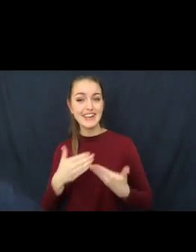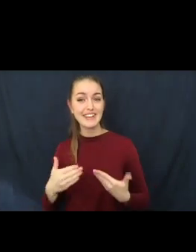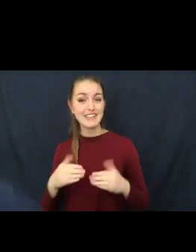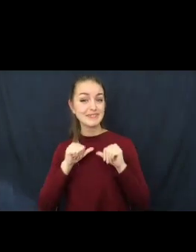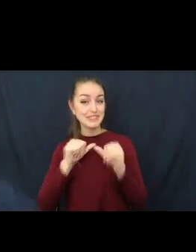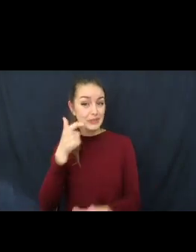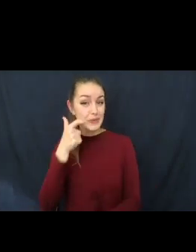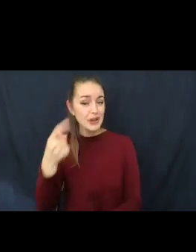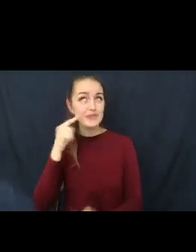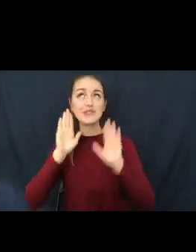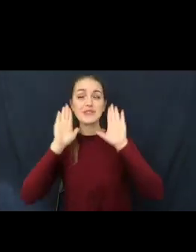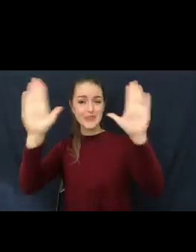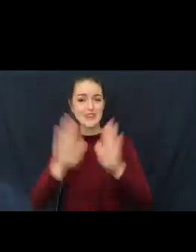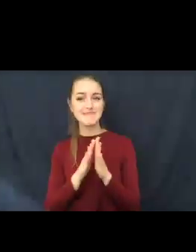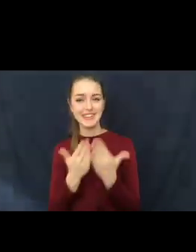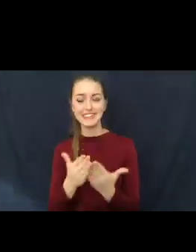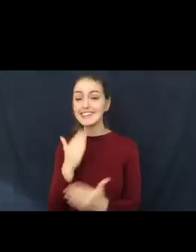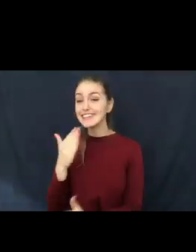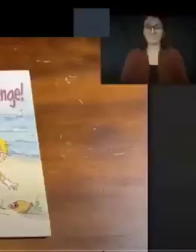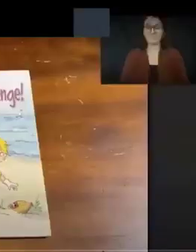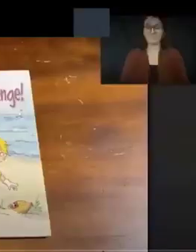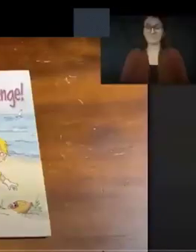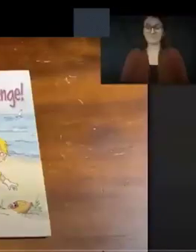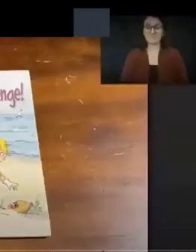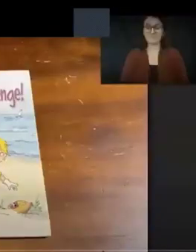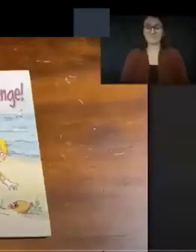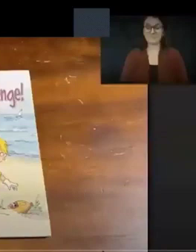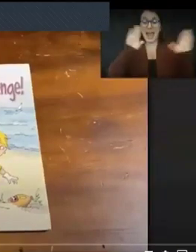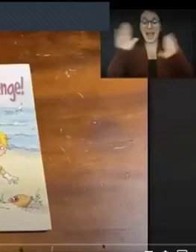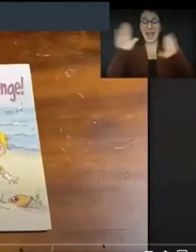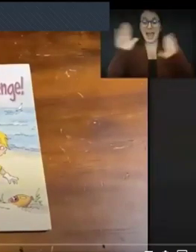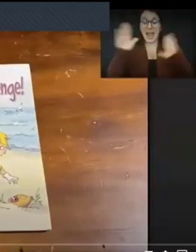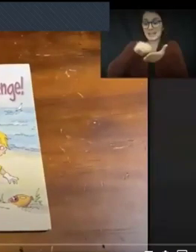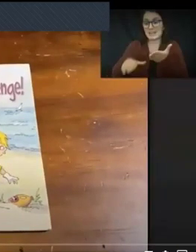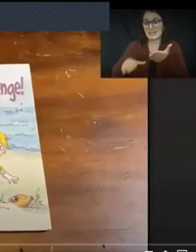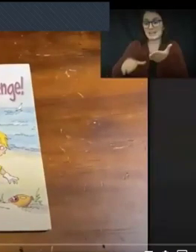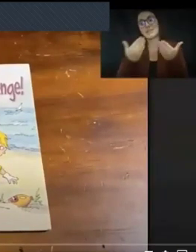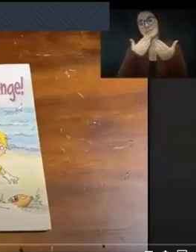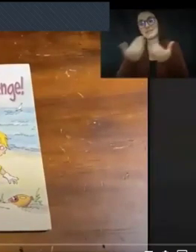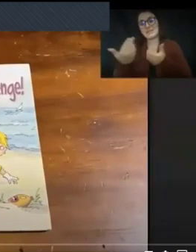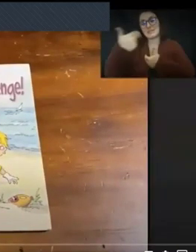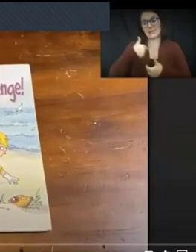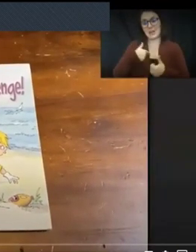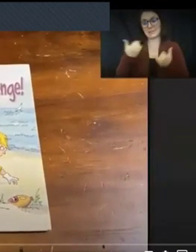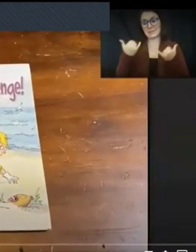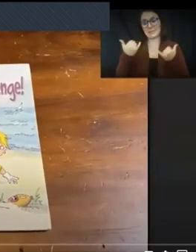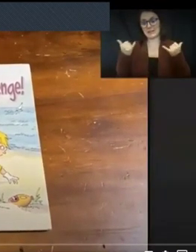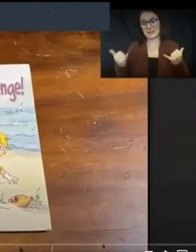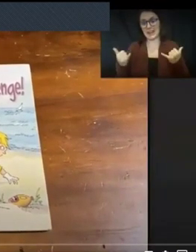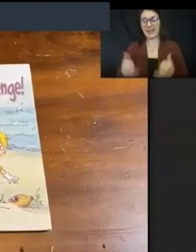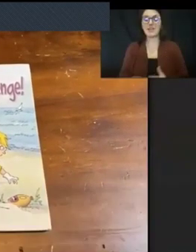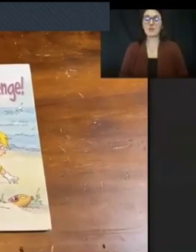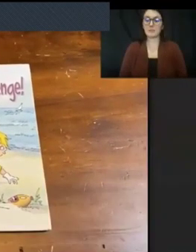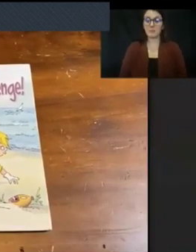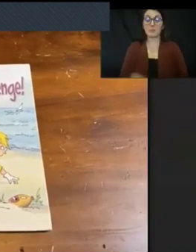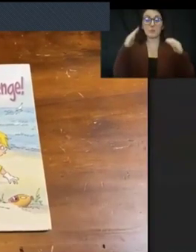book. Thank you, Miss Victoria. Friends, thank you for joining me at the Glenwood transfer station today.